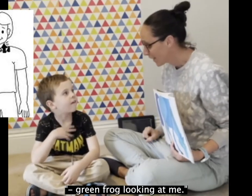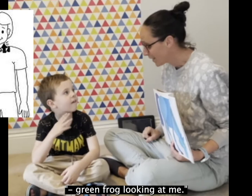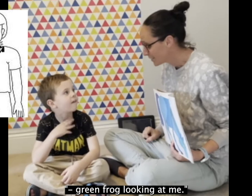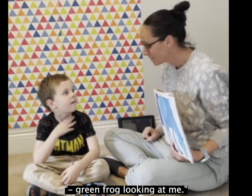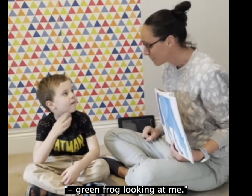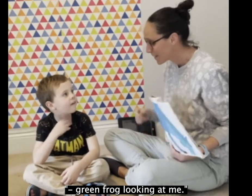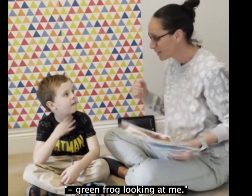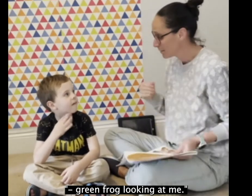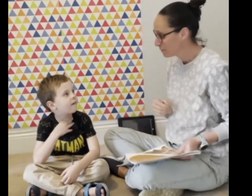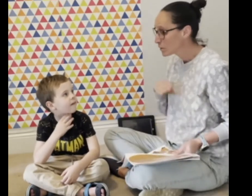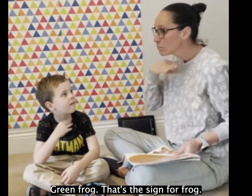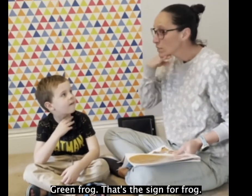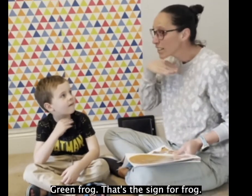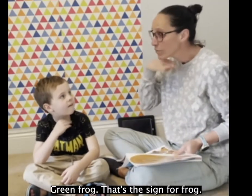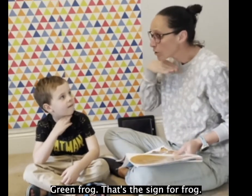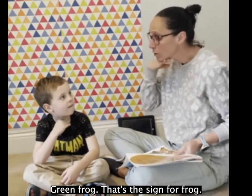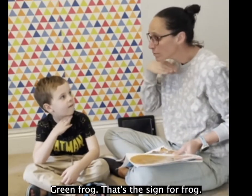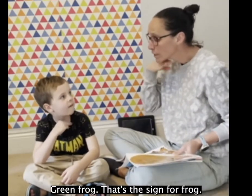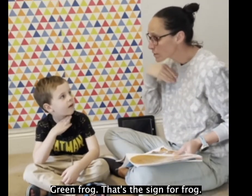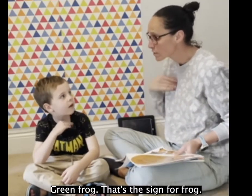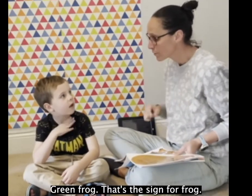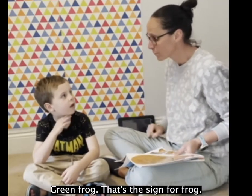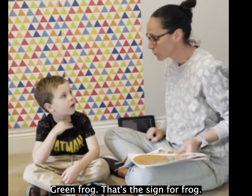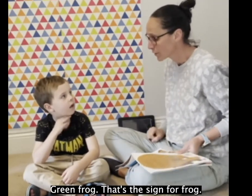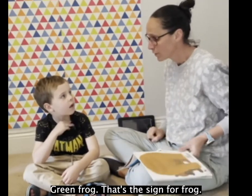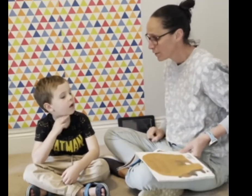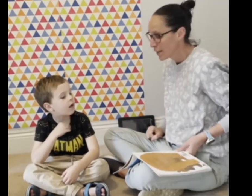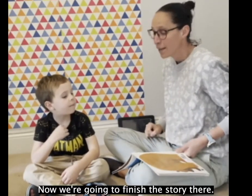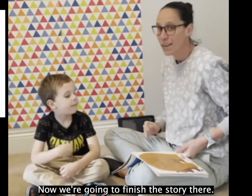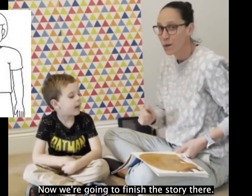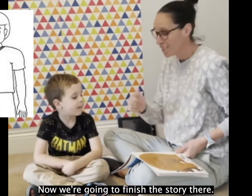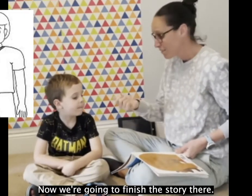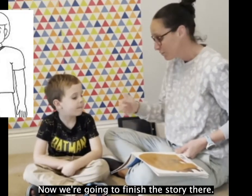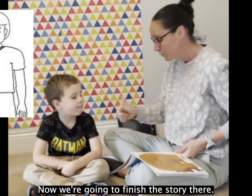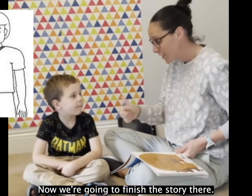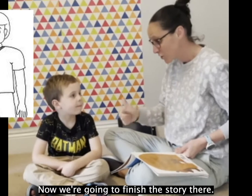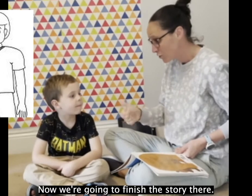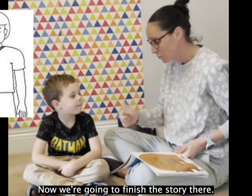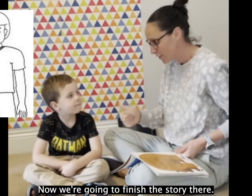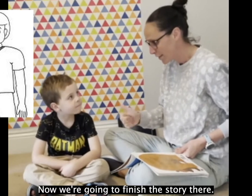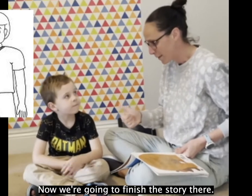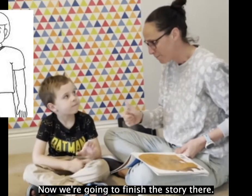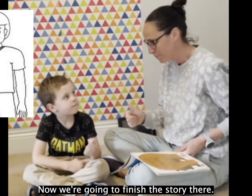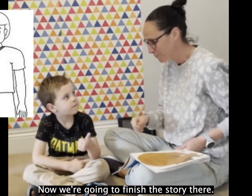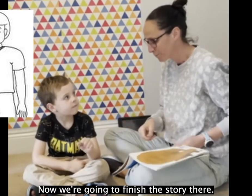at me. Green frog. That's the sign for frog. Now we're going to finish the story there.